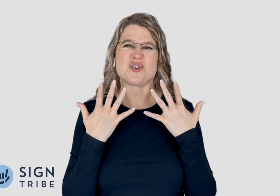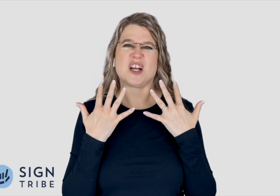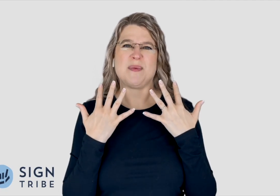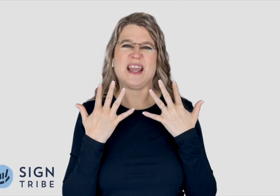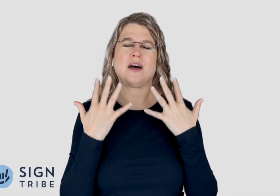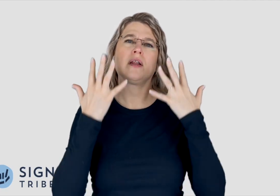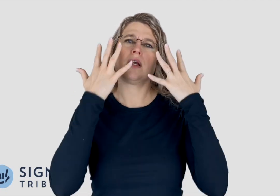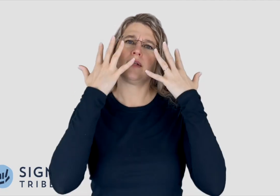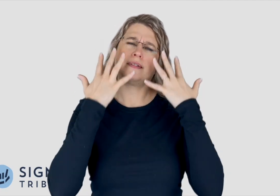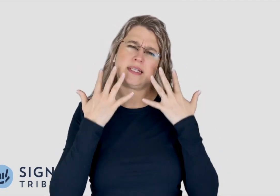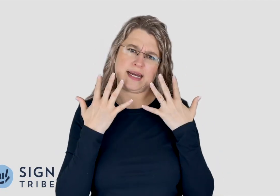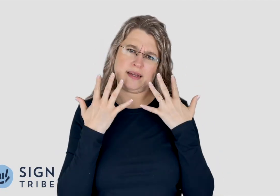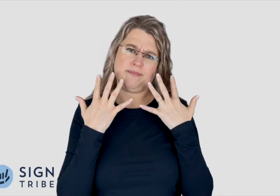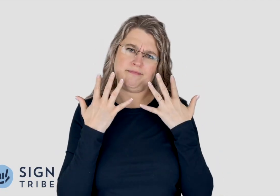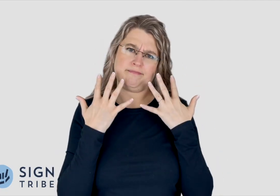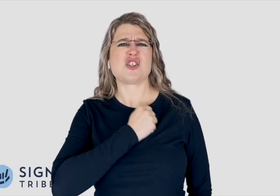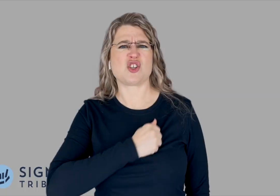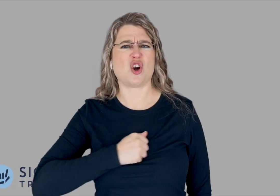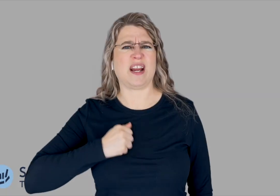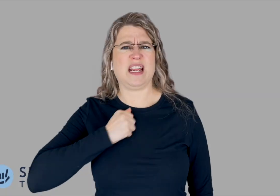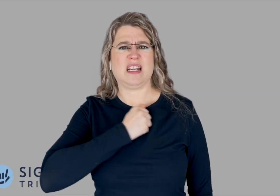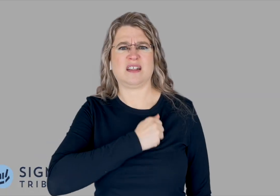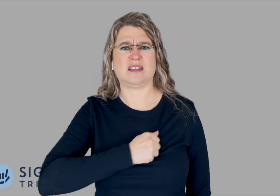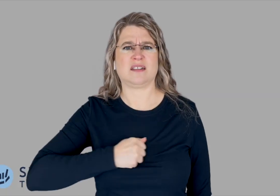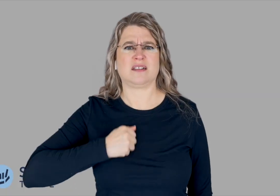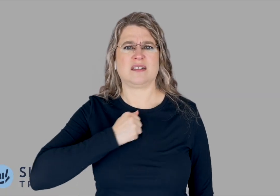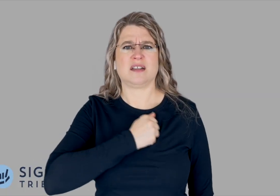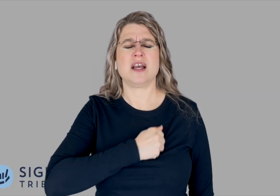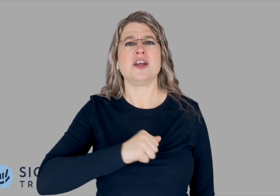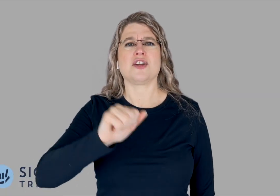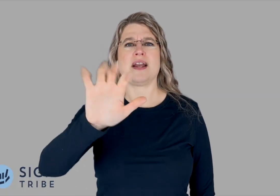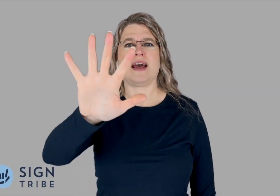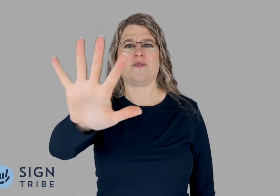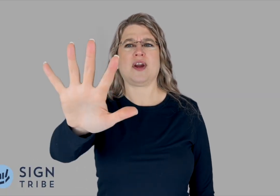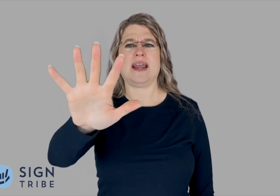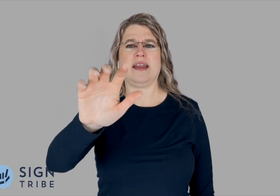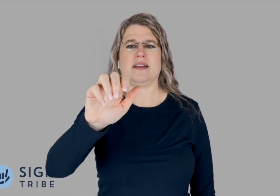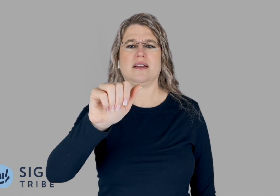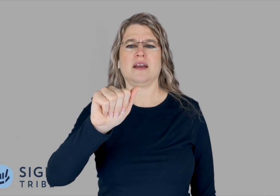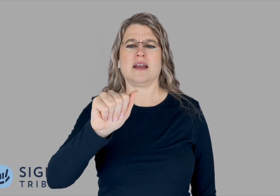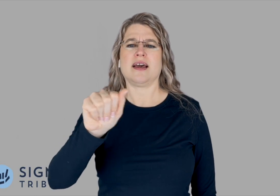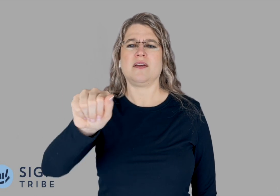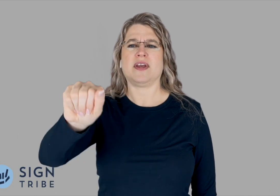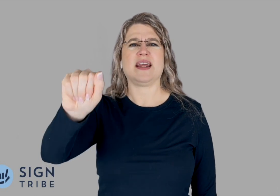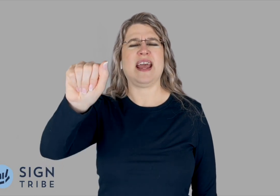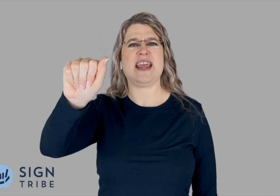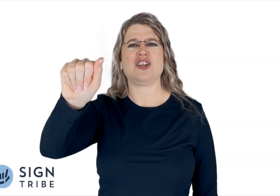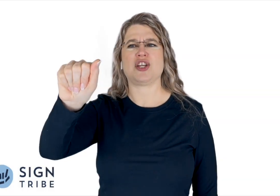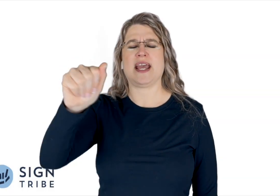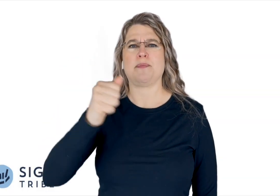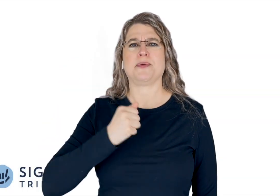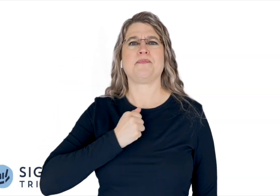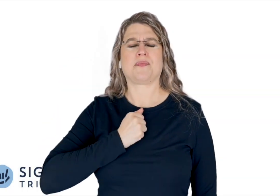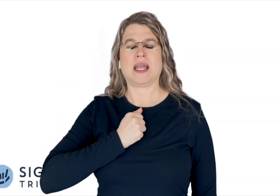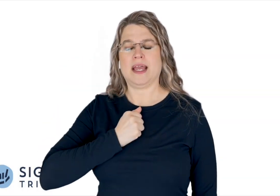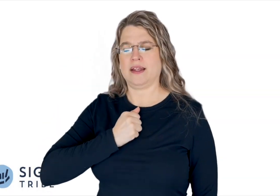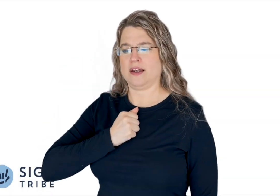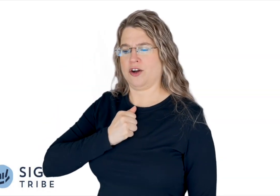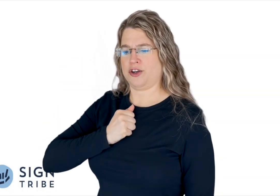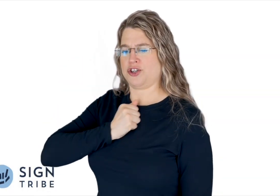coming out. Sad. Sorry. You're going to have your hand kind of like in an A shape, and then on your